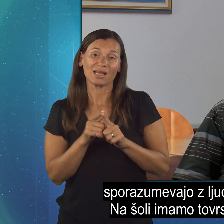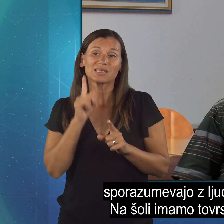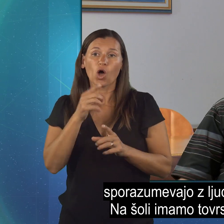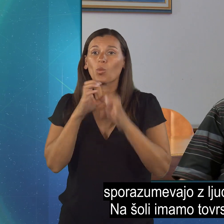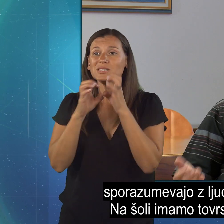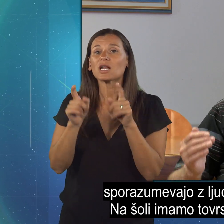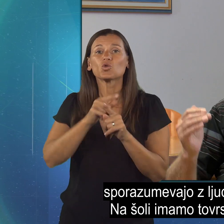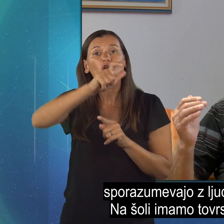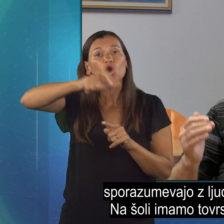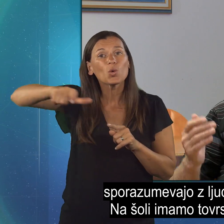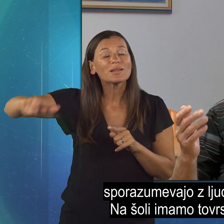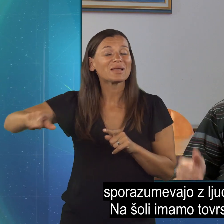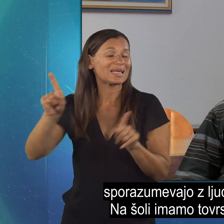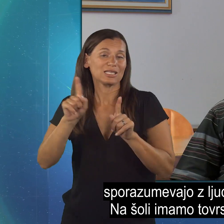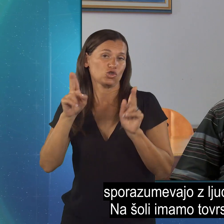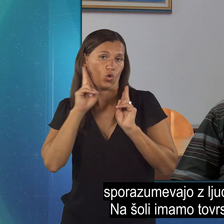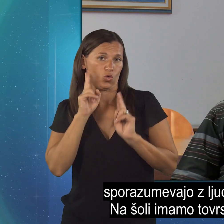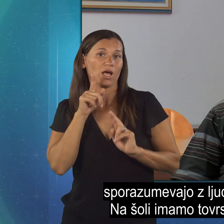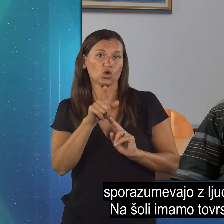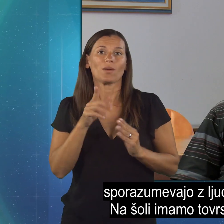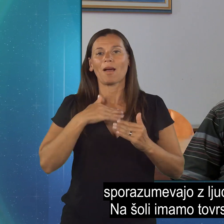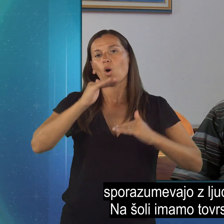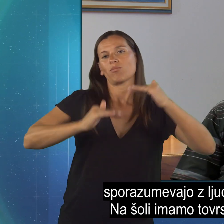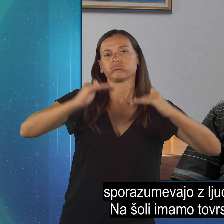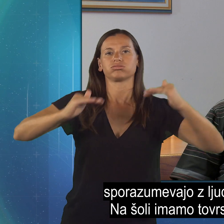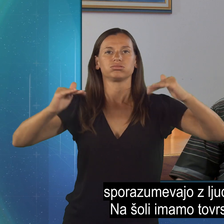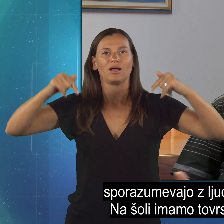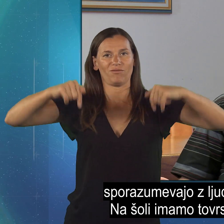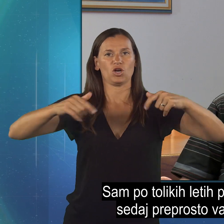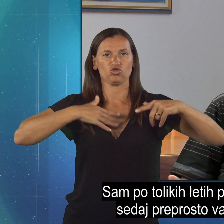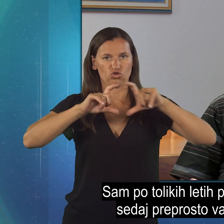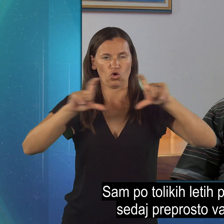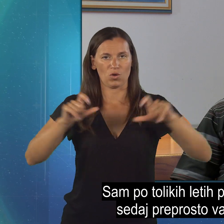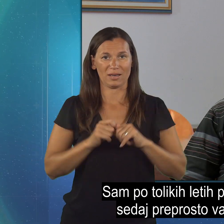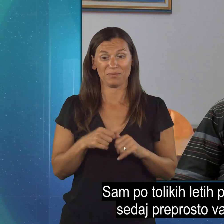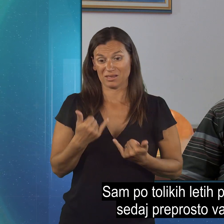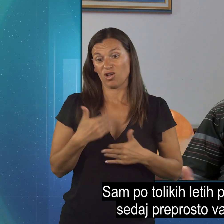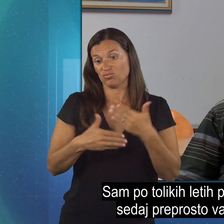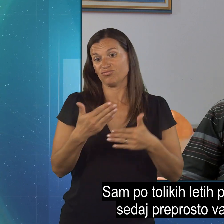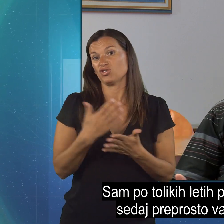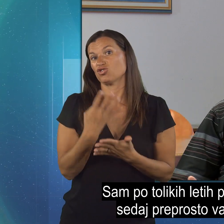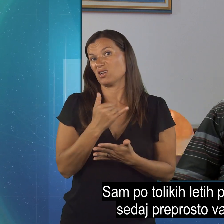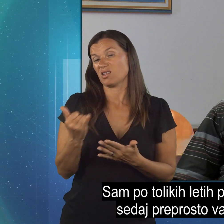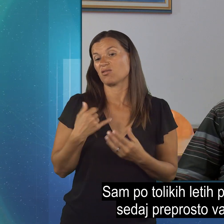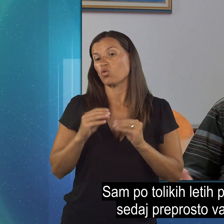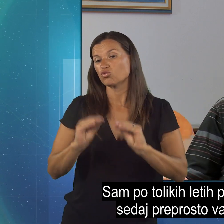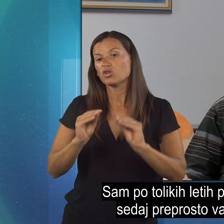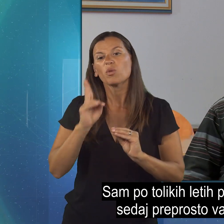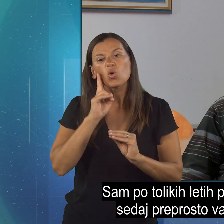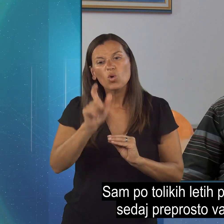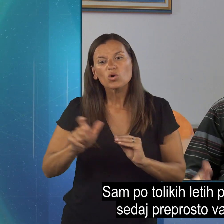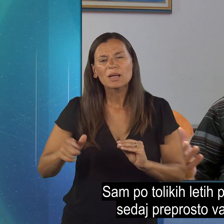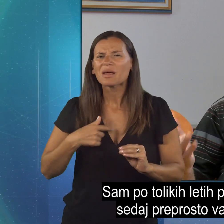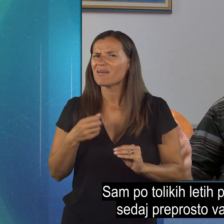not deaf. So we have this kind of balance in school. And for myself, though, now after so many years of teaching the deaf,